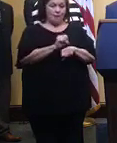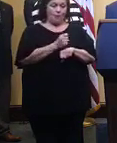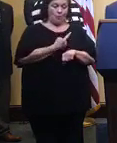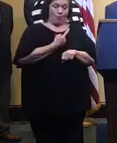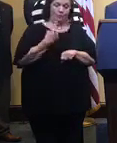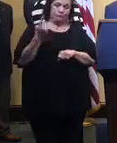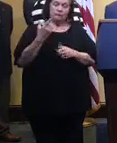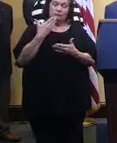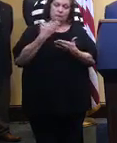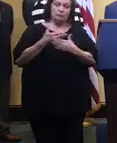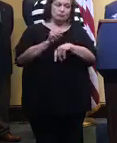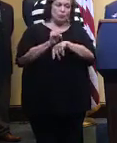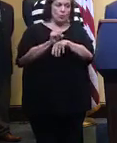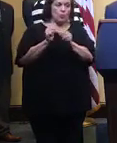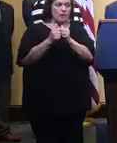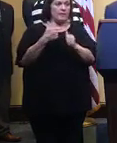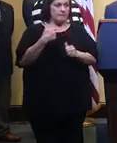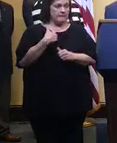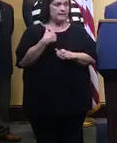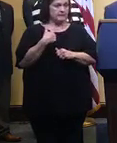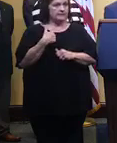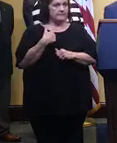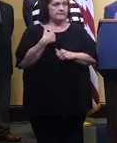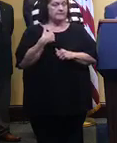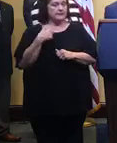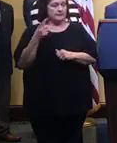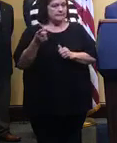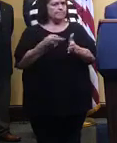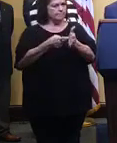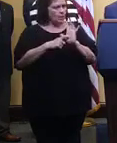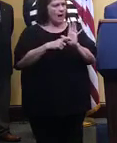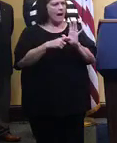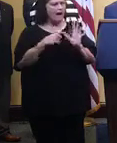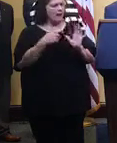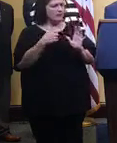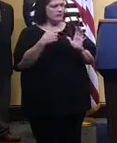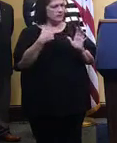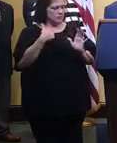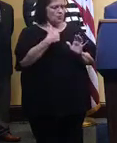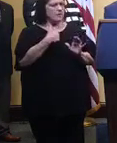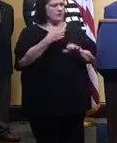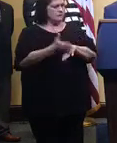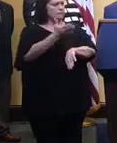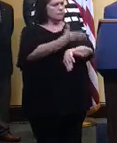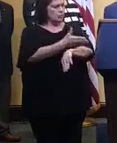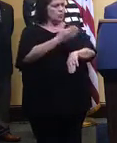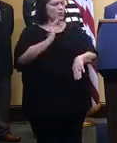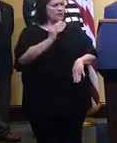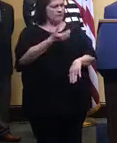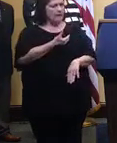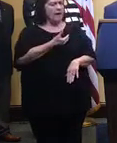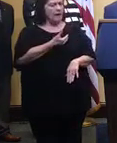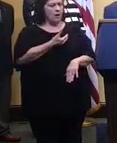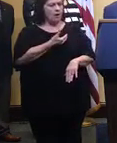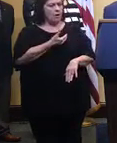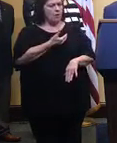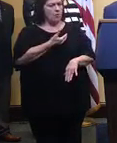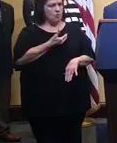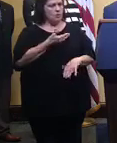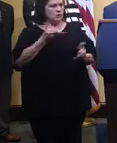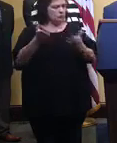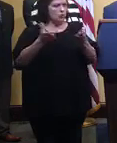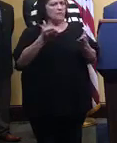and he's really rose the caliber and the standard by which we operate on a daily basis and improving the way we deliver